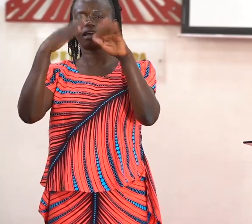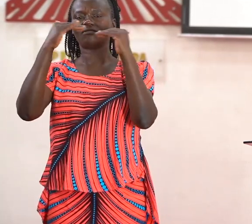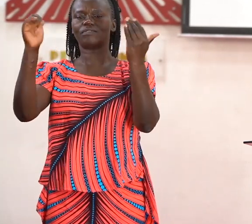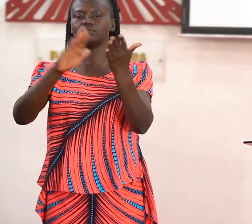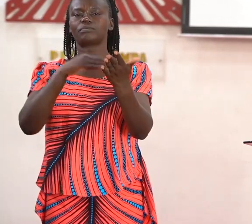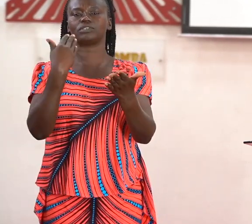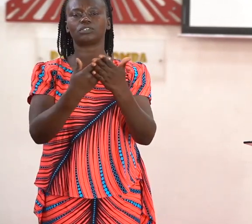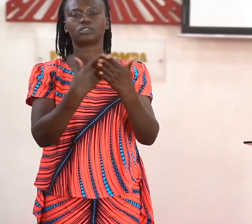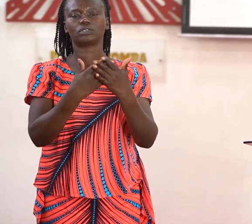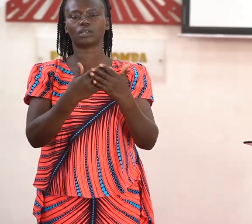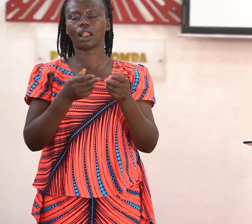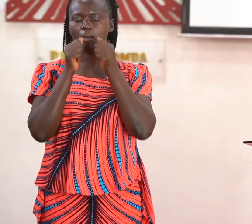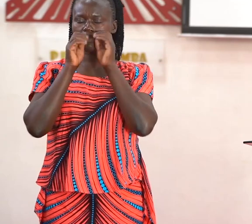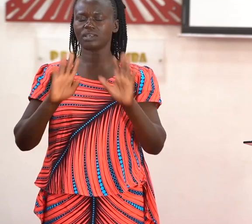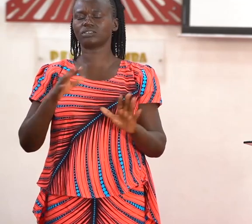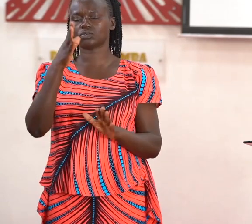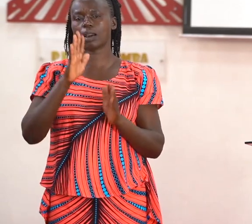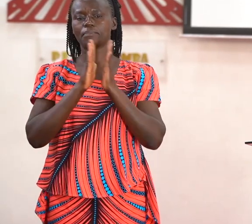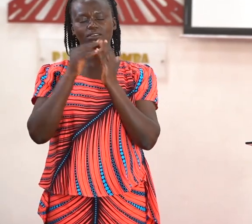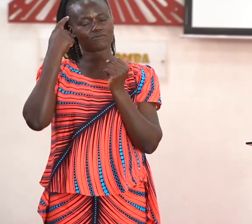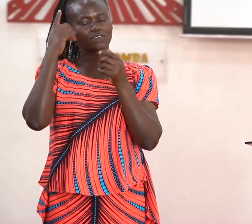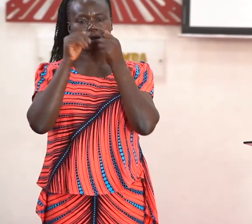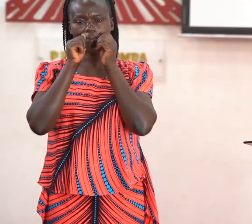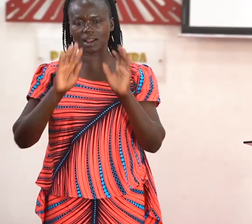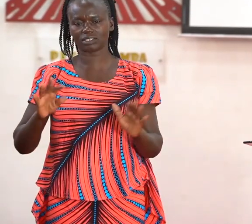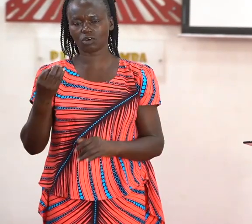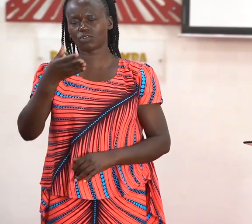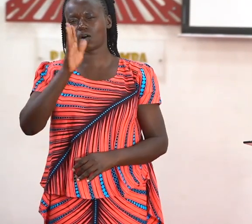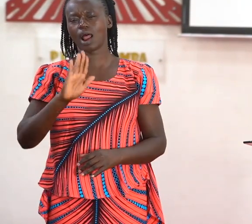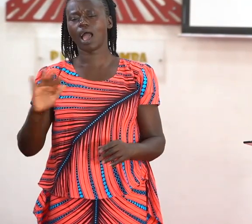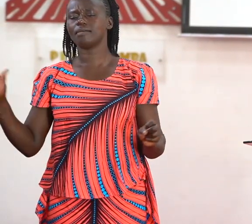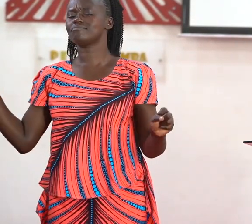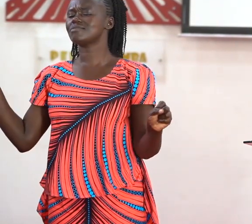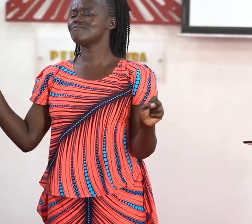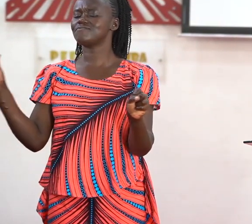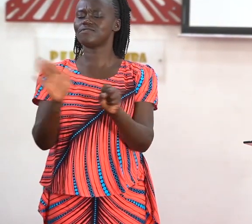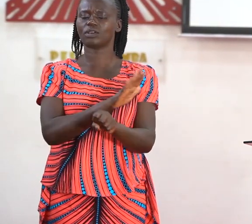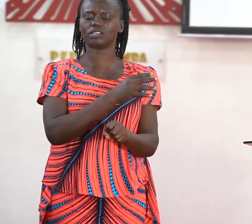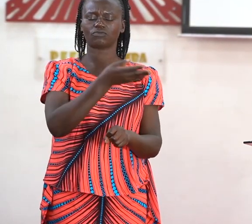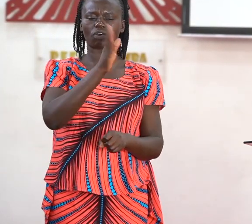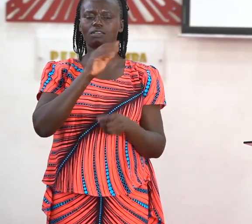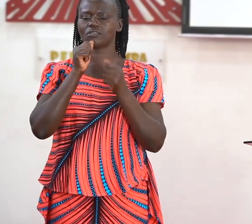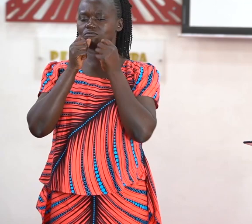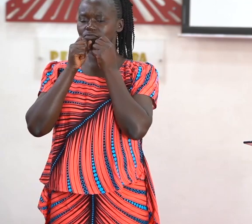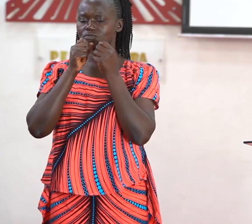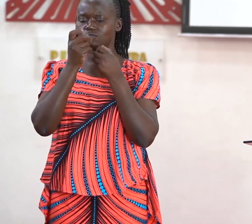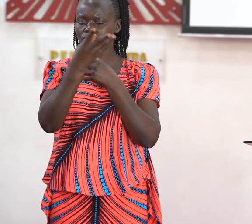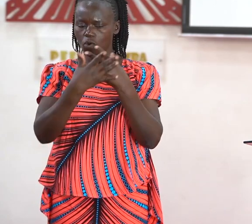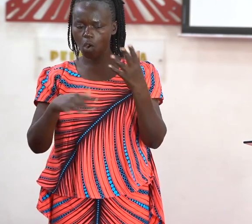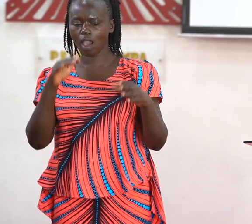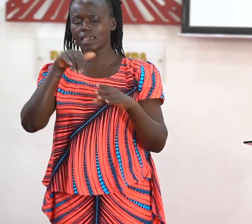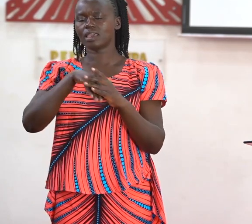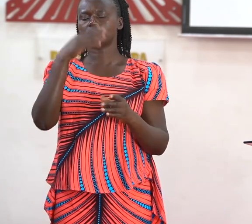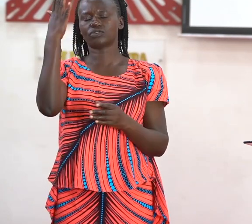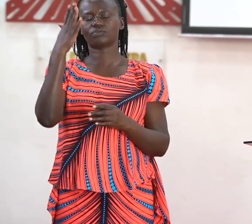you. We are praying for the blessing of God, the abundance of God to flow in you, in the name of Jesus. So let us